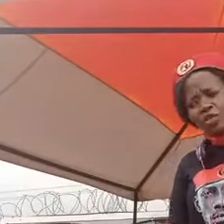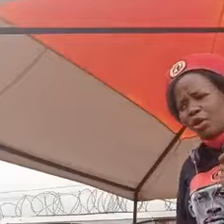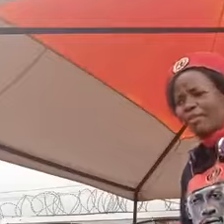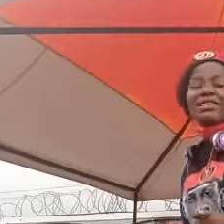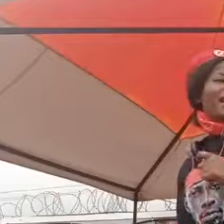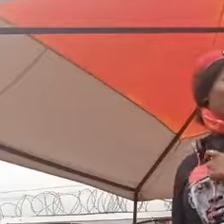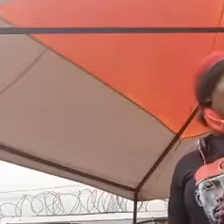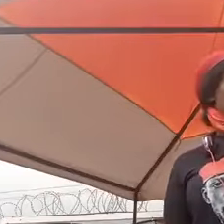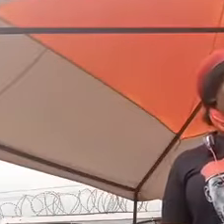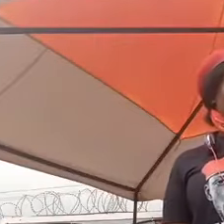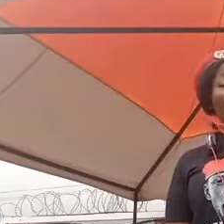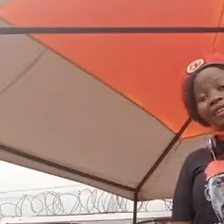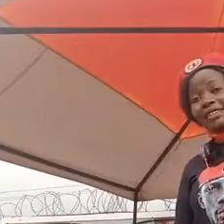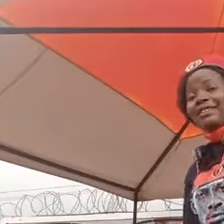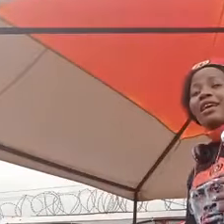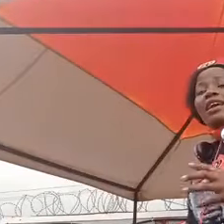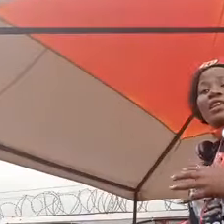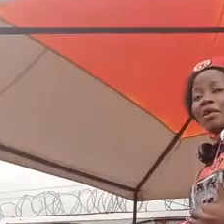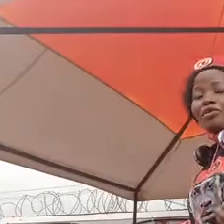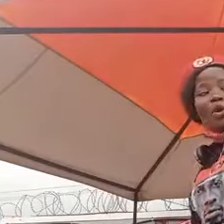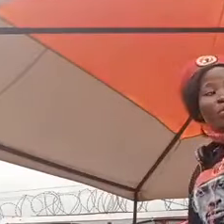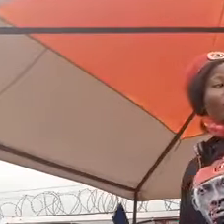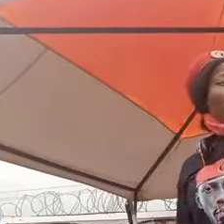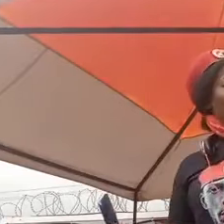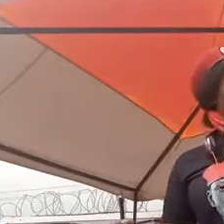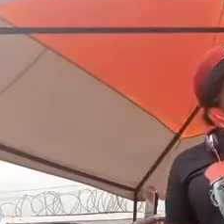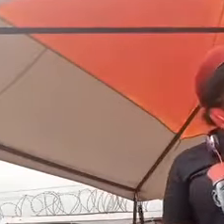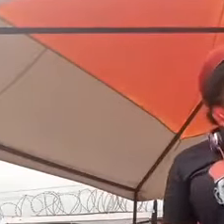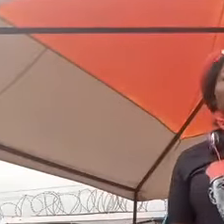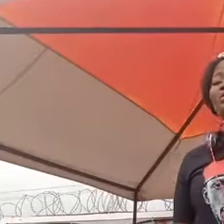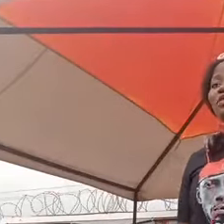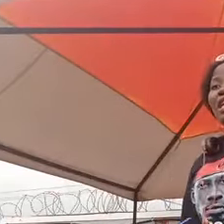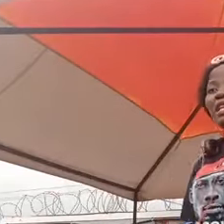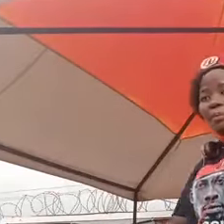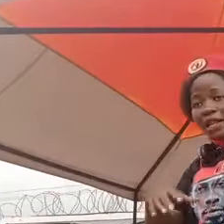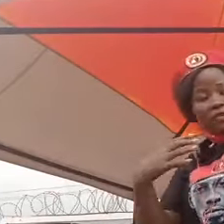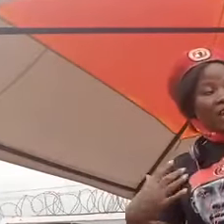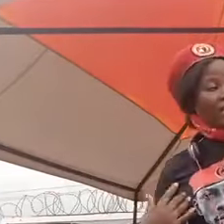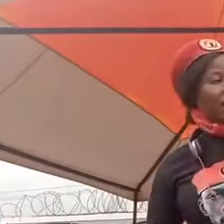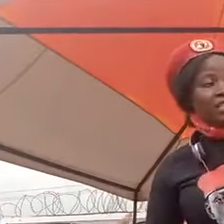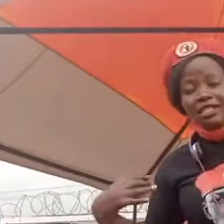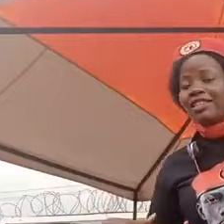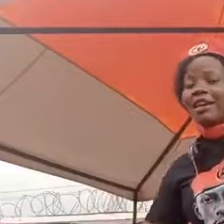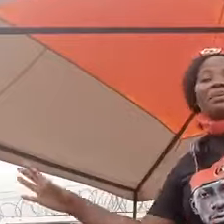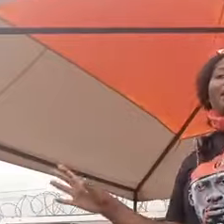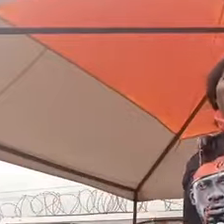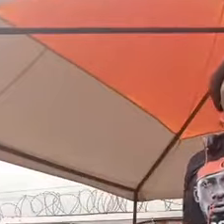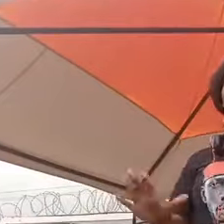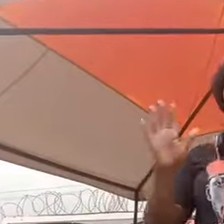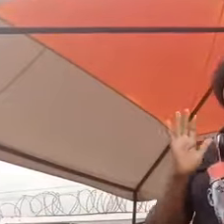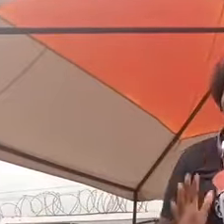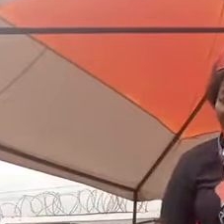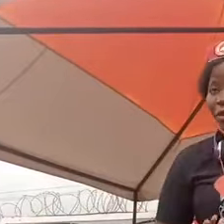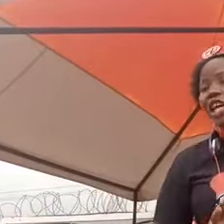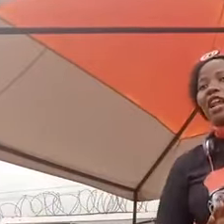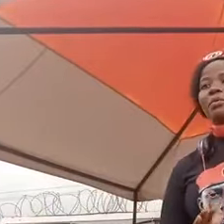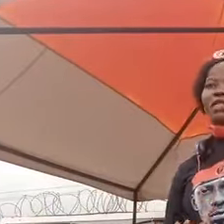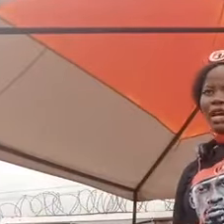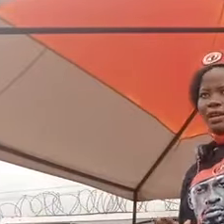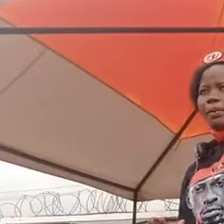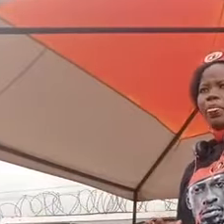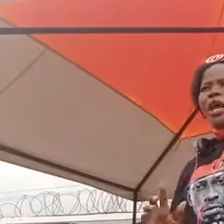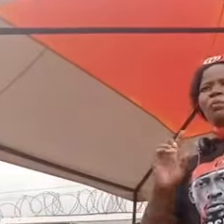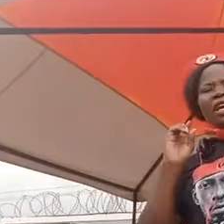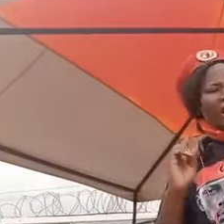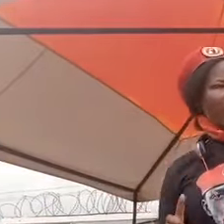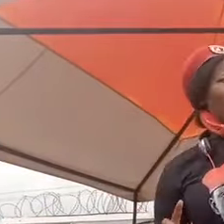Because tuli bazade, that is, tombu zoba ndi mzade, wasiri mzade, but the fact is, njine vizala wana, ndi mchala